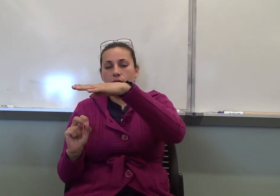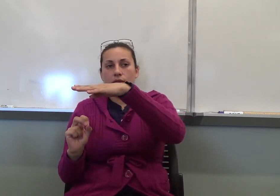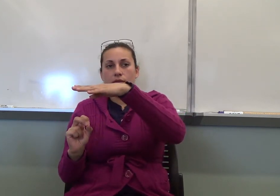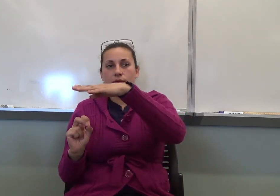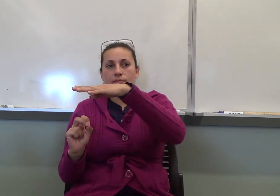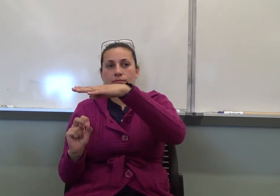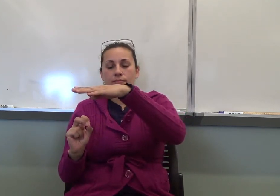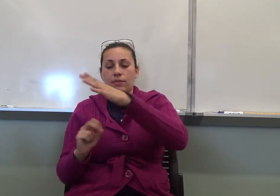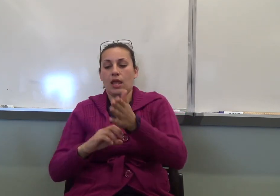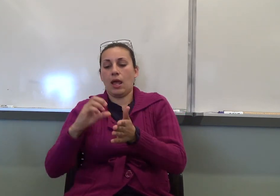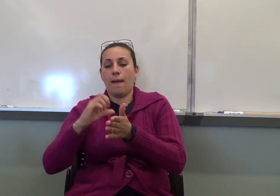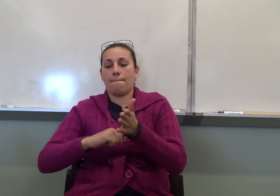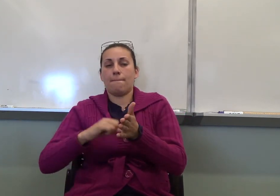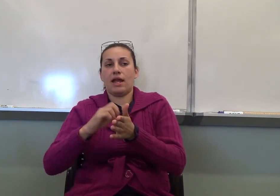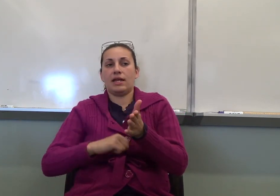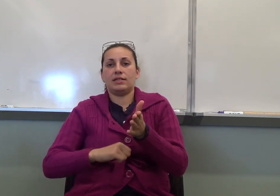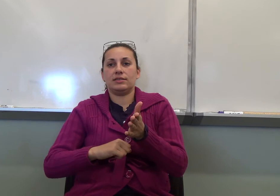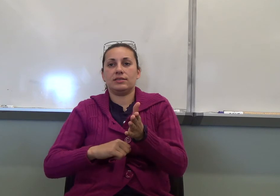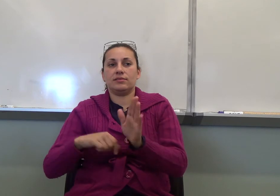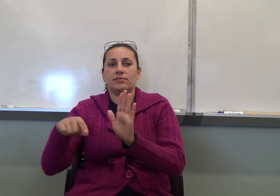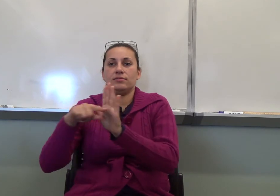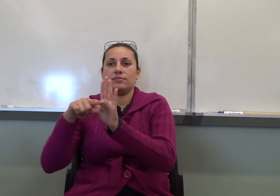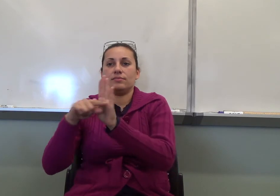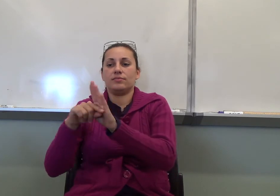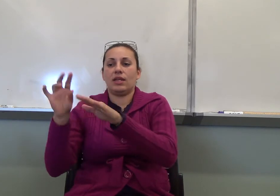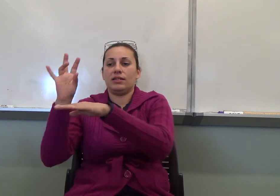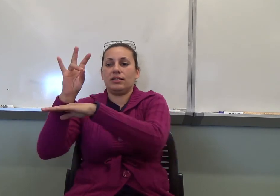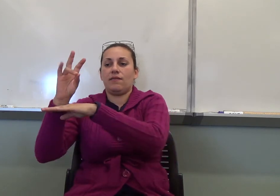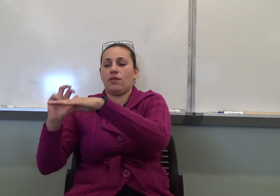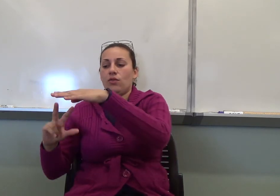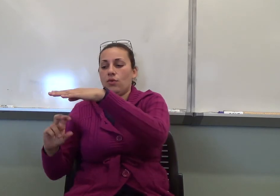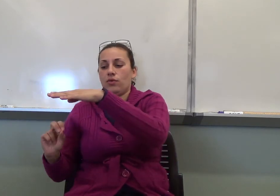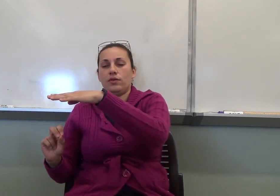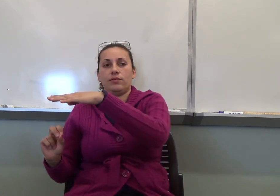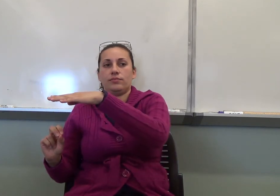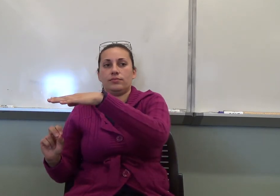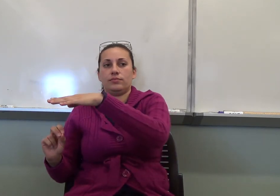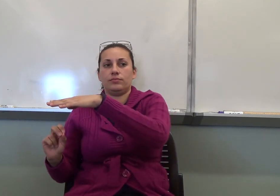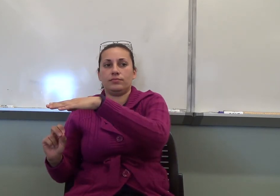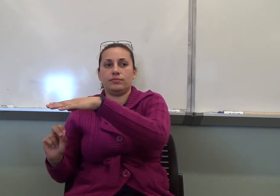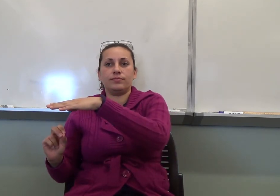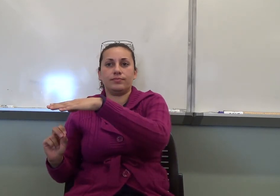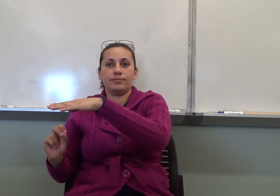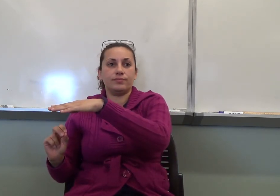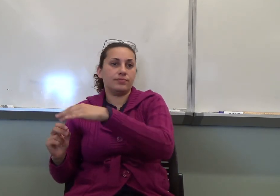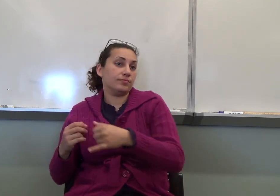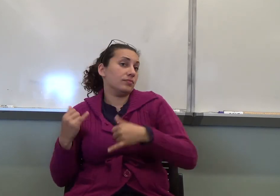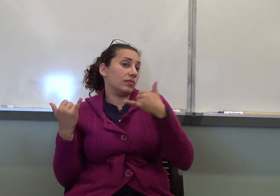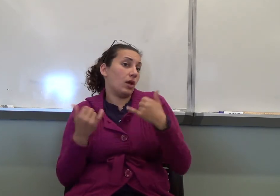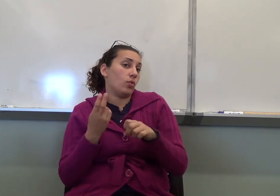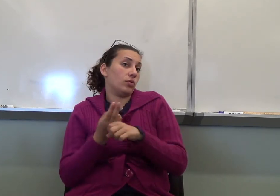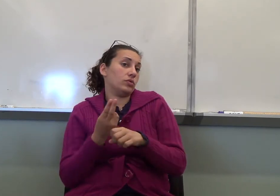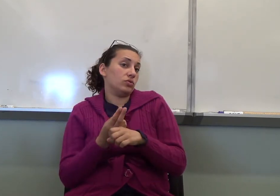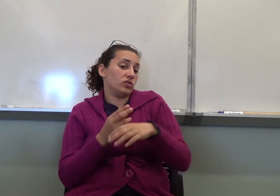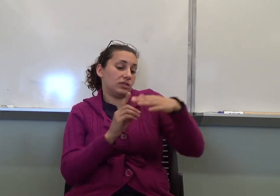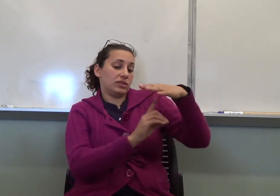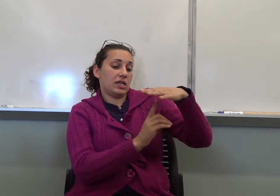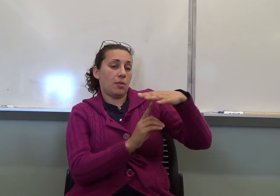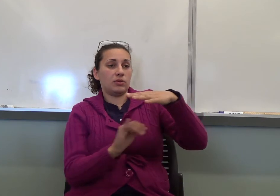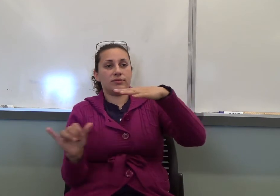a minus 7/30. Okay, so now we're back to denominators that are the same. But still we